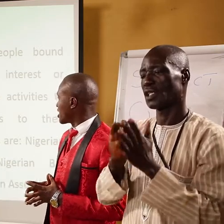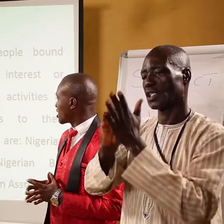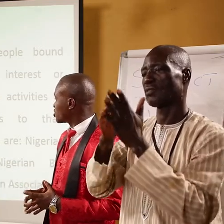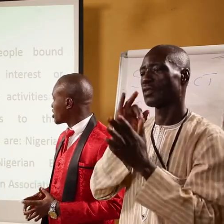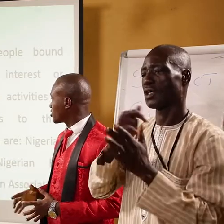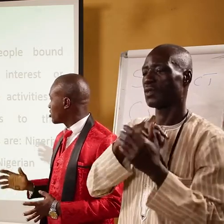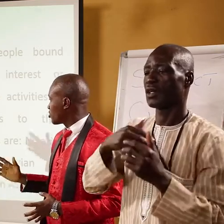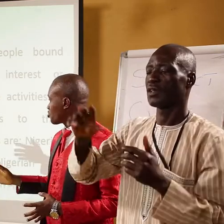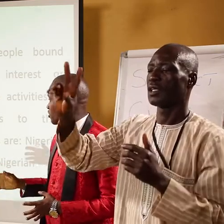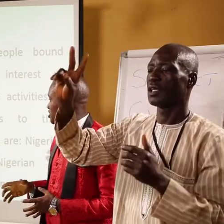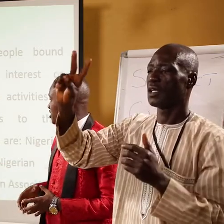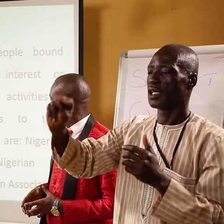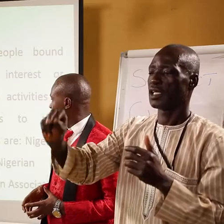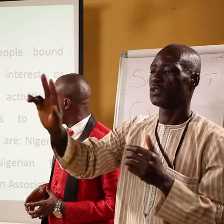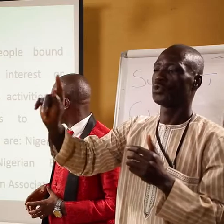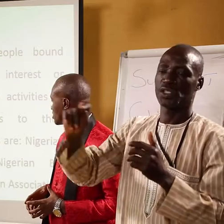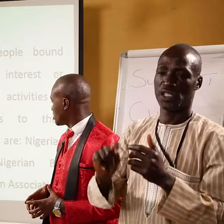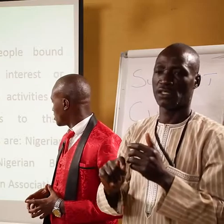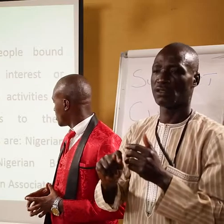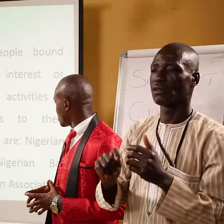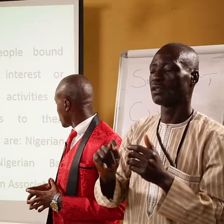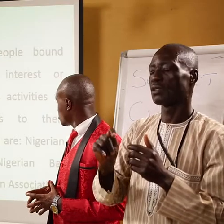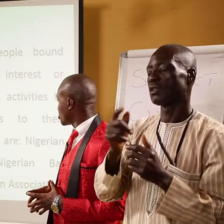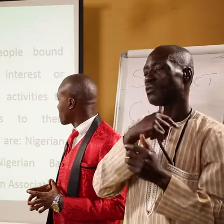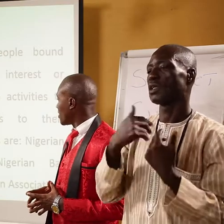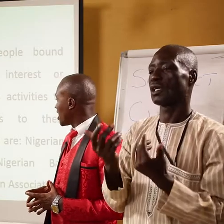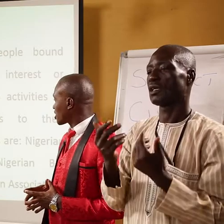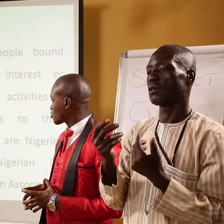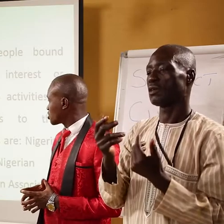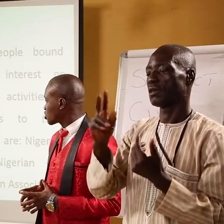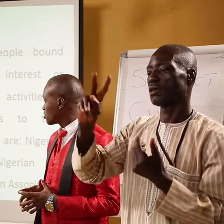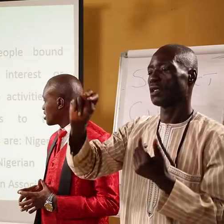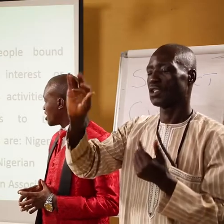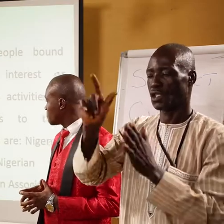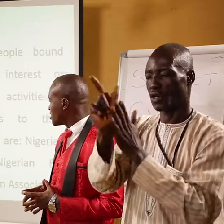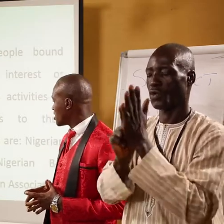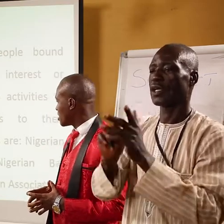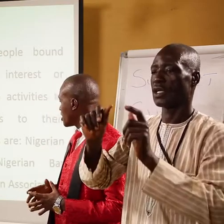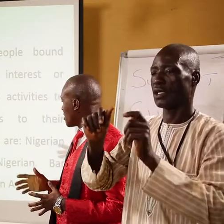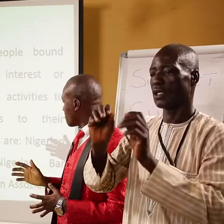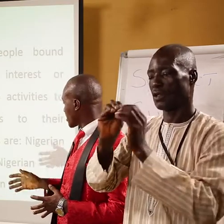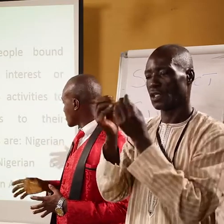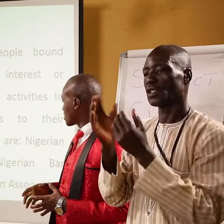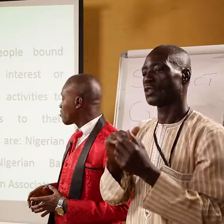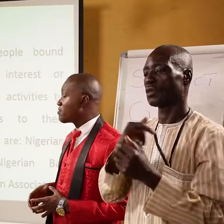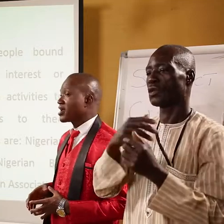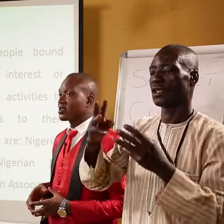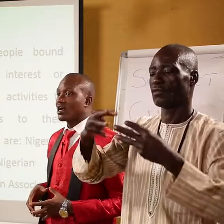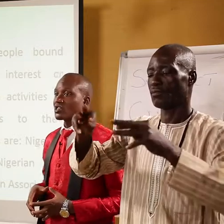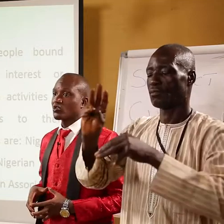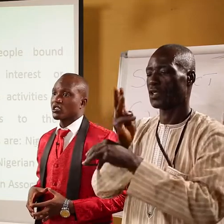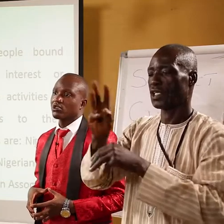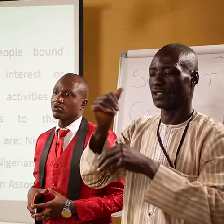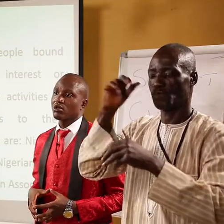are Nigerian Union of Teachers, NUT, Nigerian Bar Association, NBA, Market